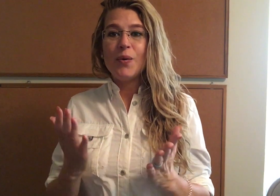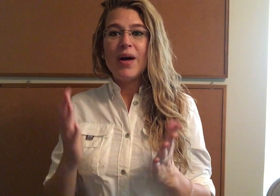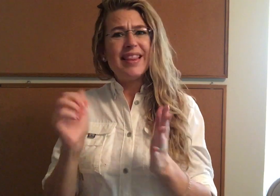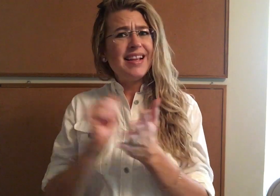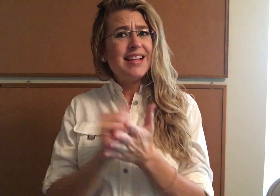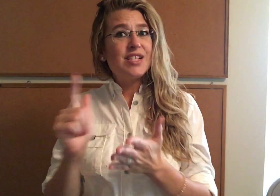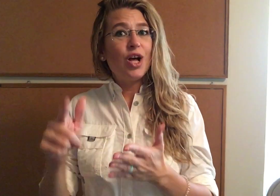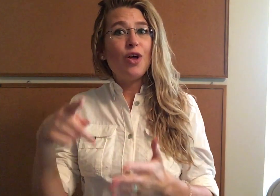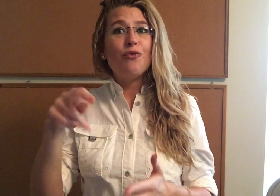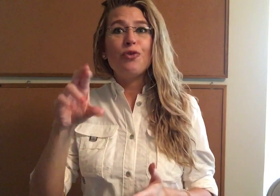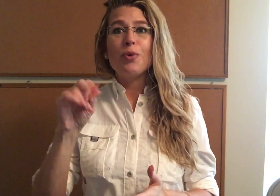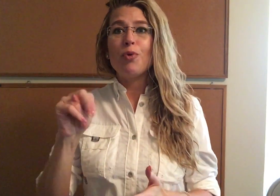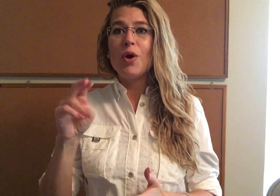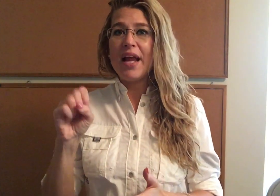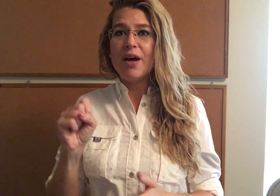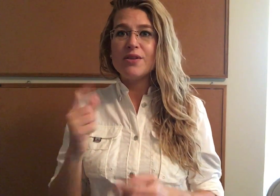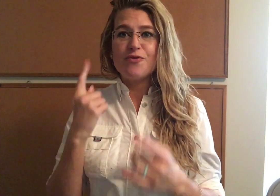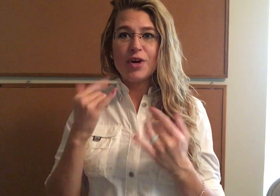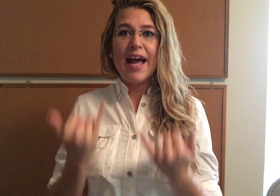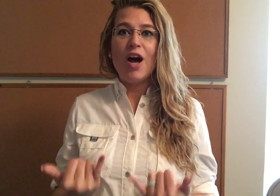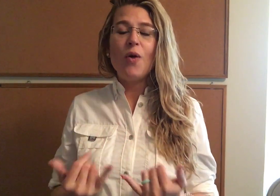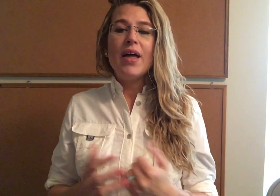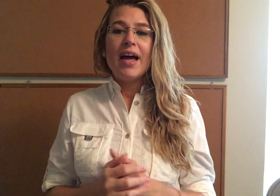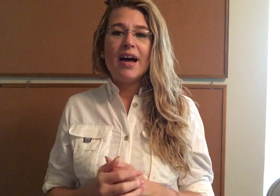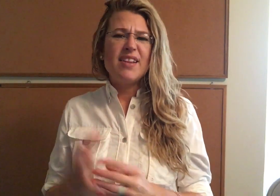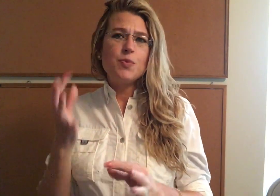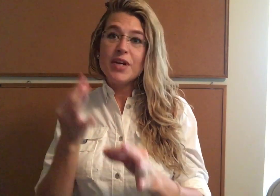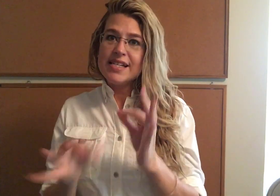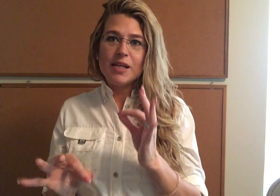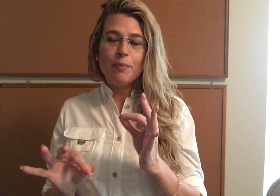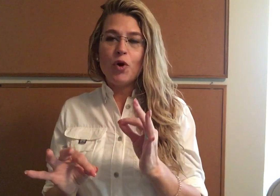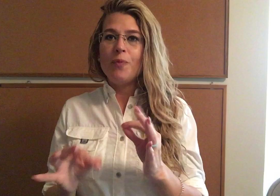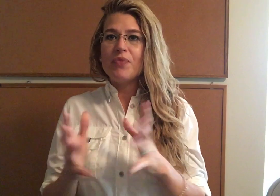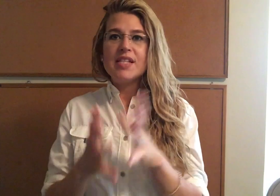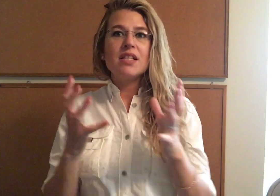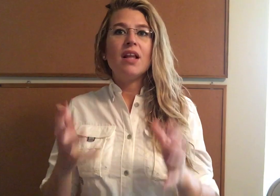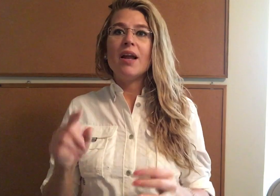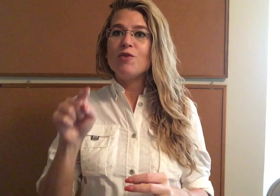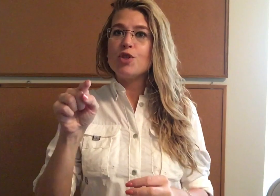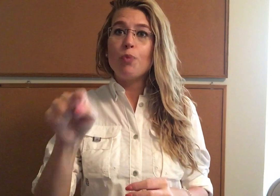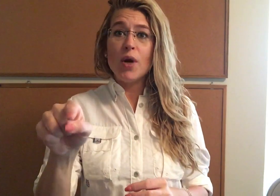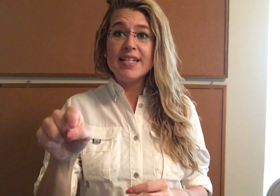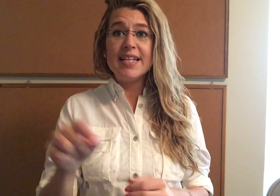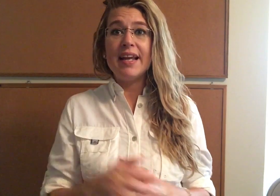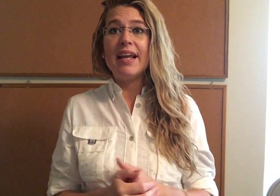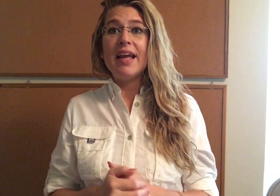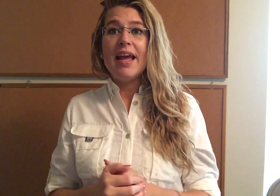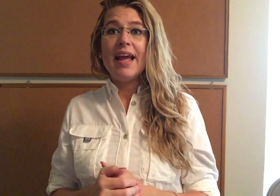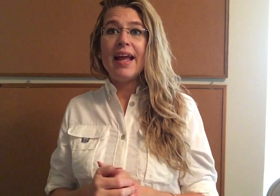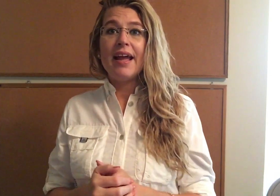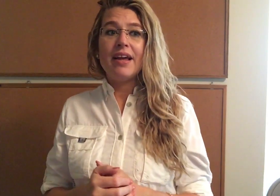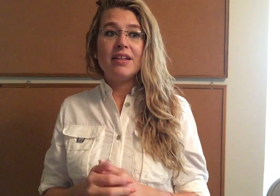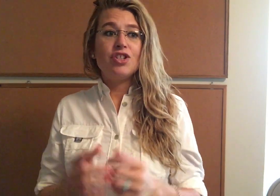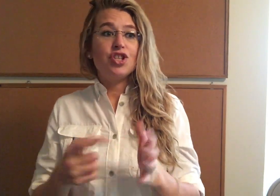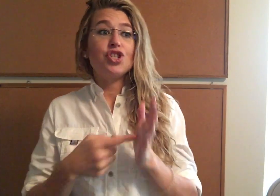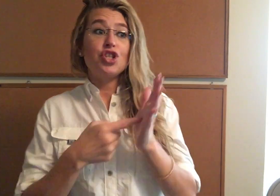I think that's all for the pronouns for now. It's pretty simple. It's a lot of just pointing and just